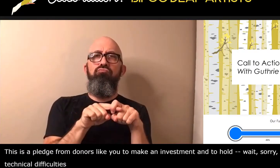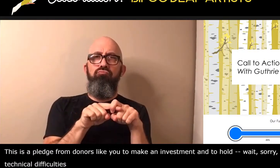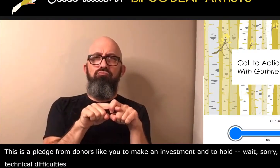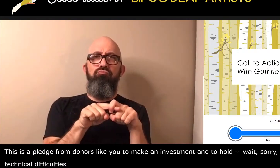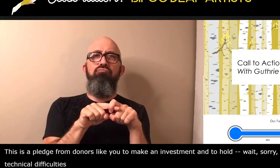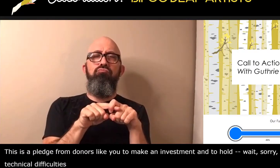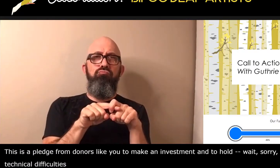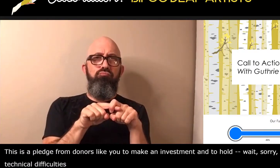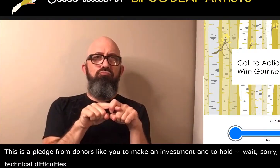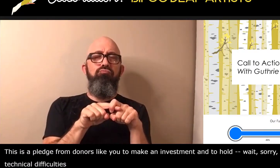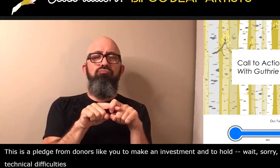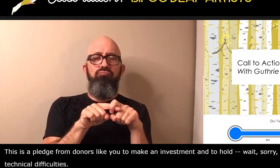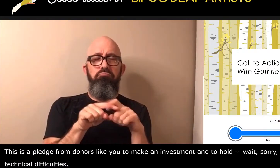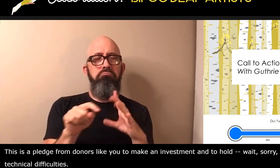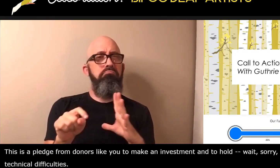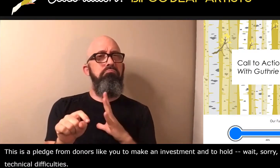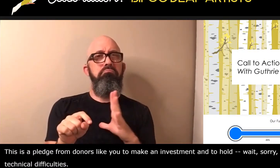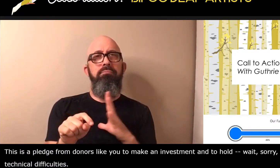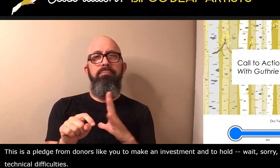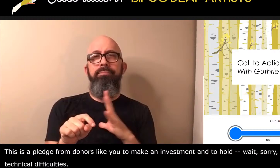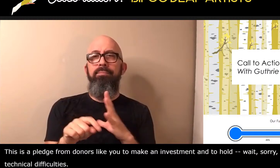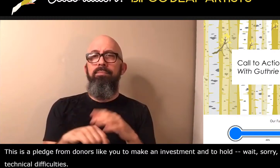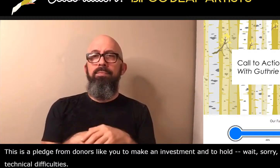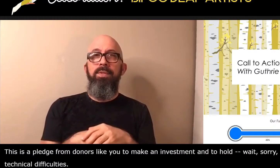Just give us a couple of seconds